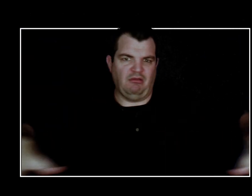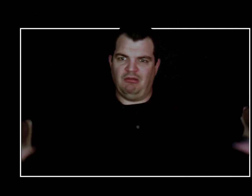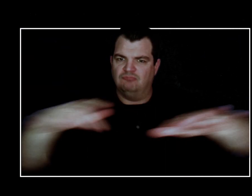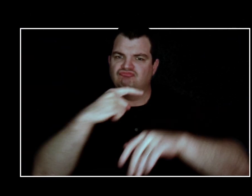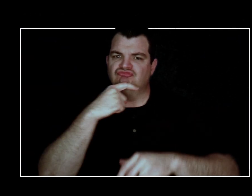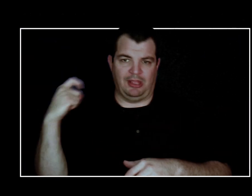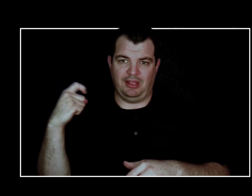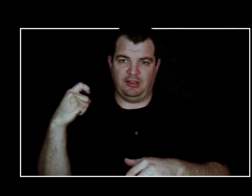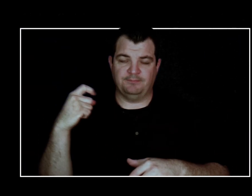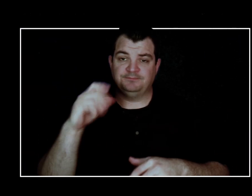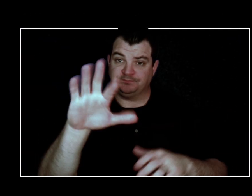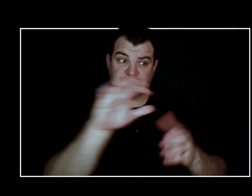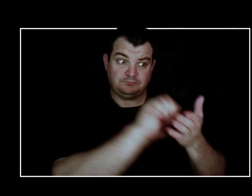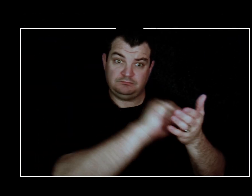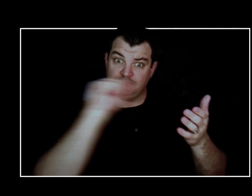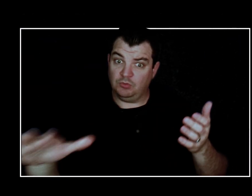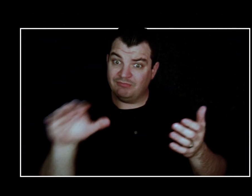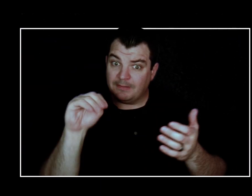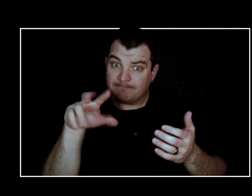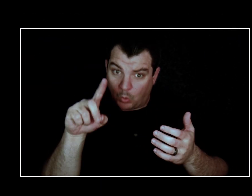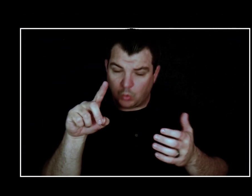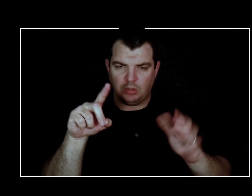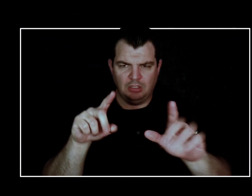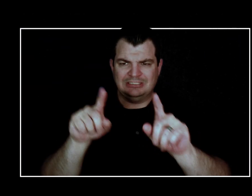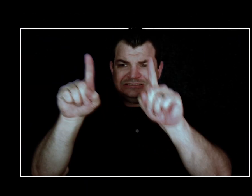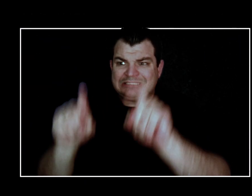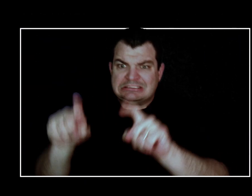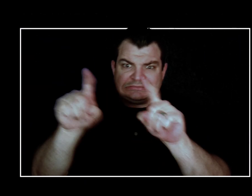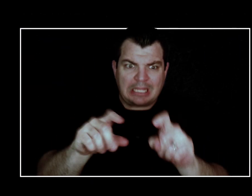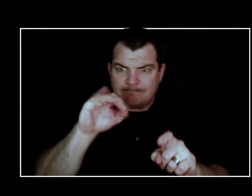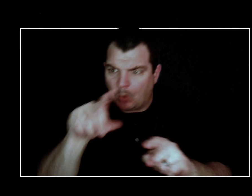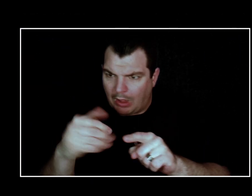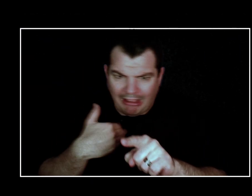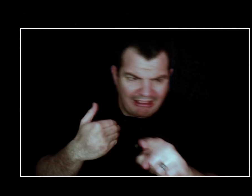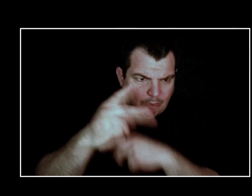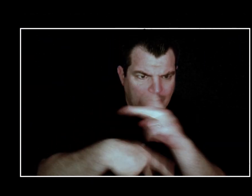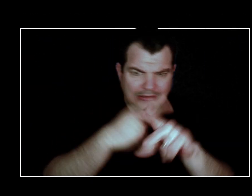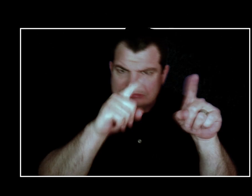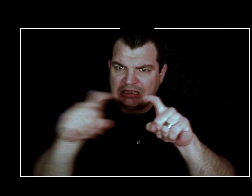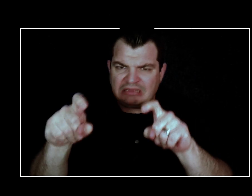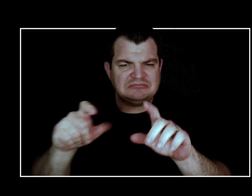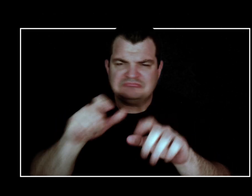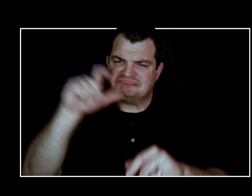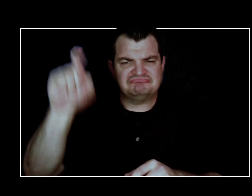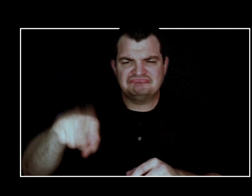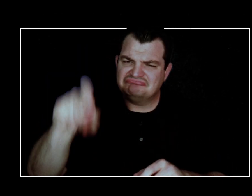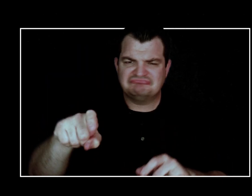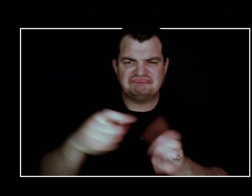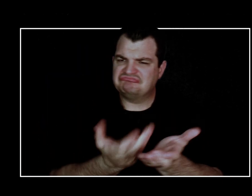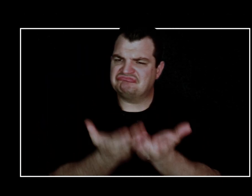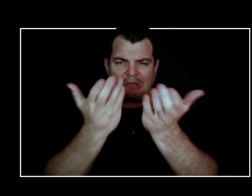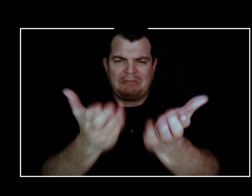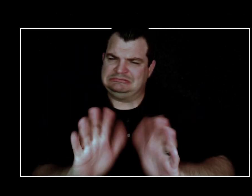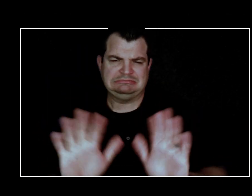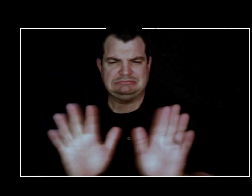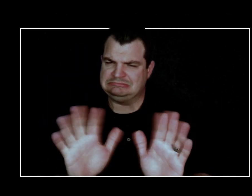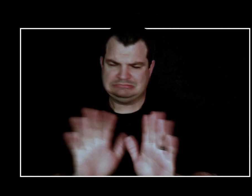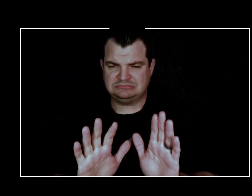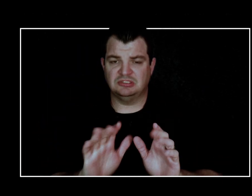things dry. Removing mold. Testing for mold is not necessary or